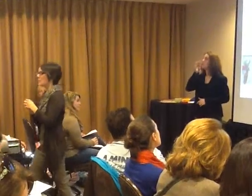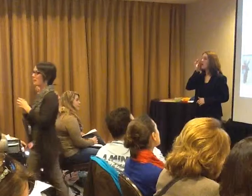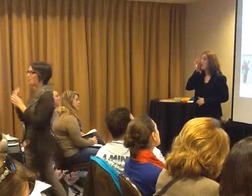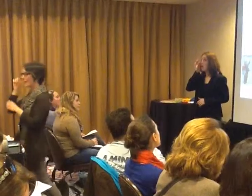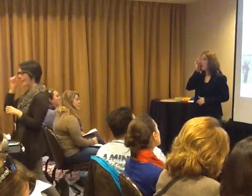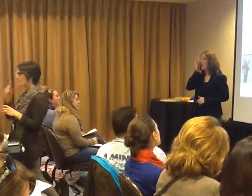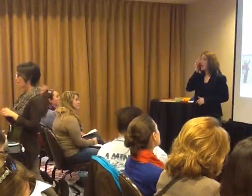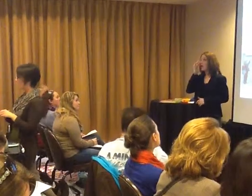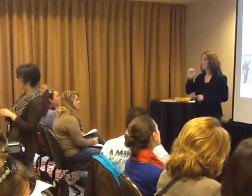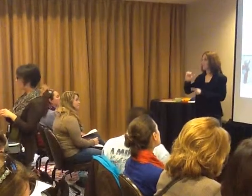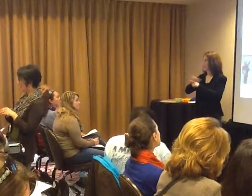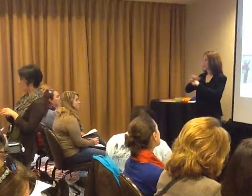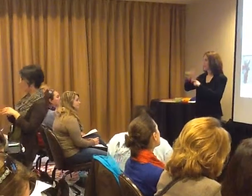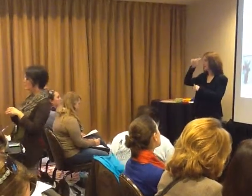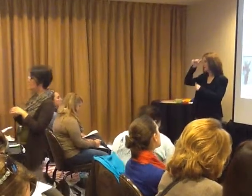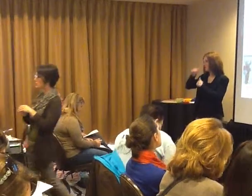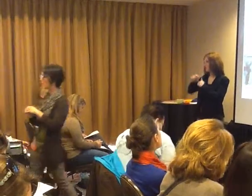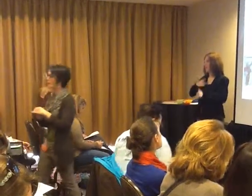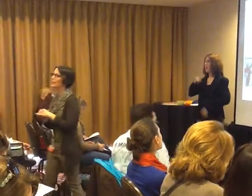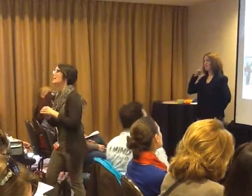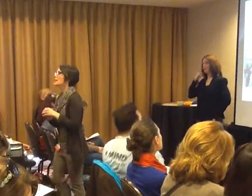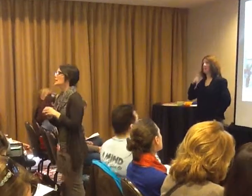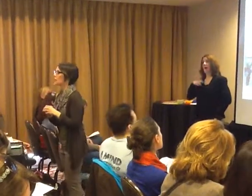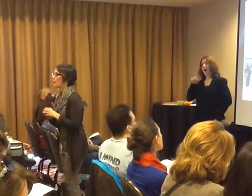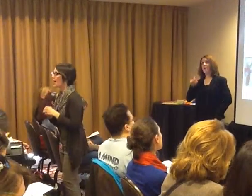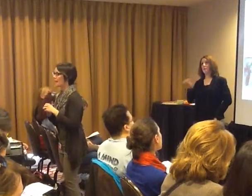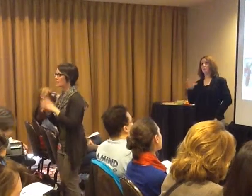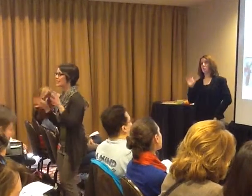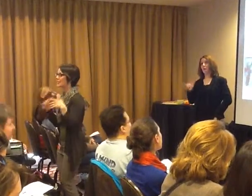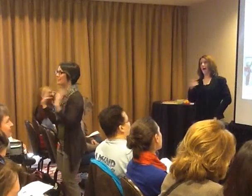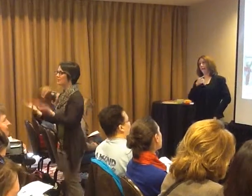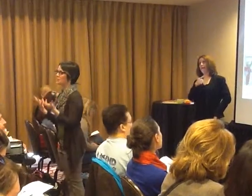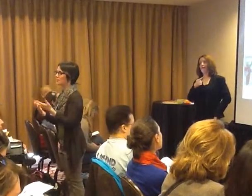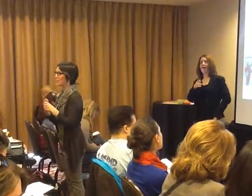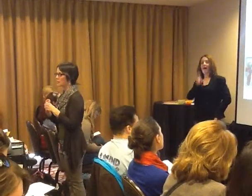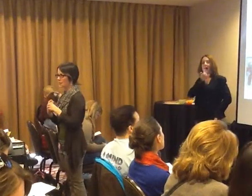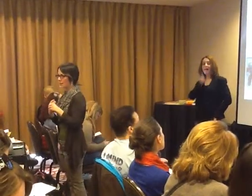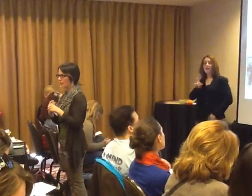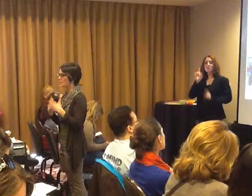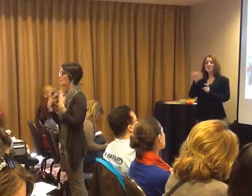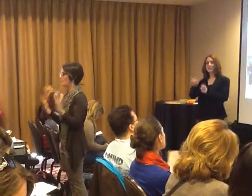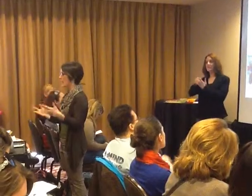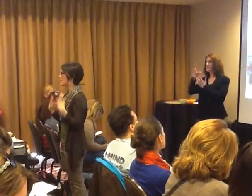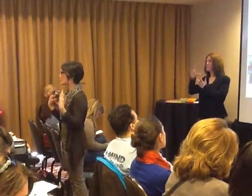Practice remembering. I'm like, ooh, I think I need to do that. So actually giving our students